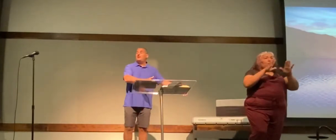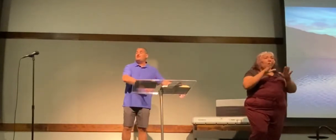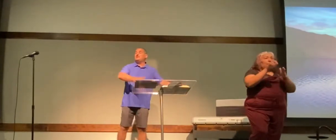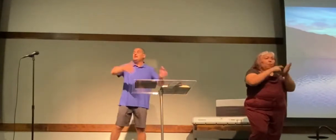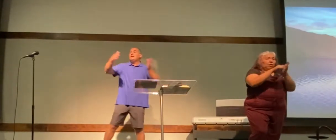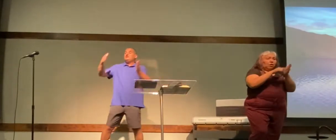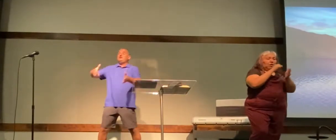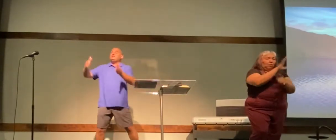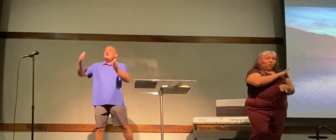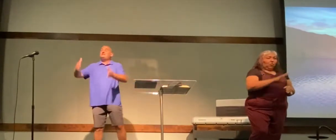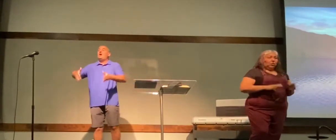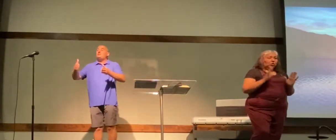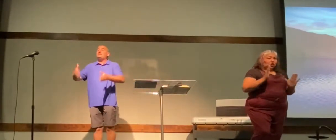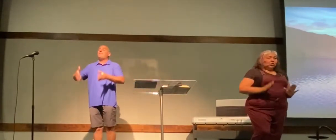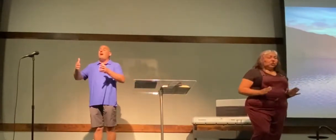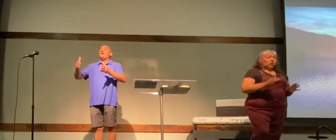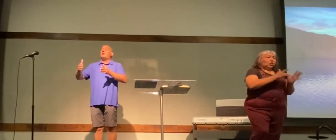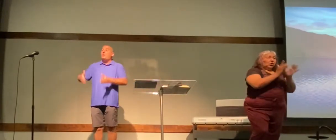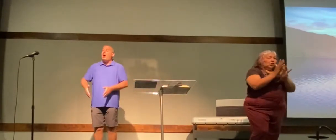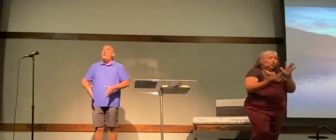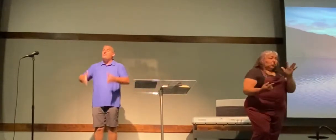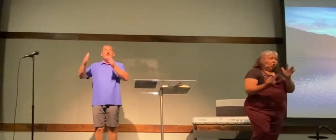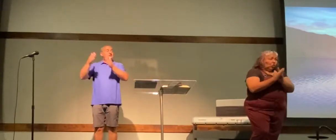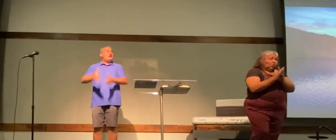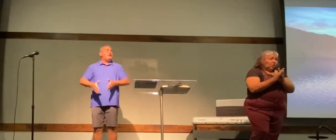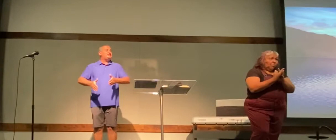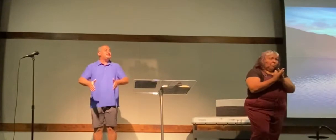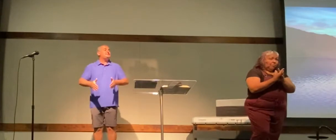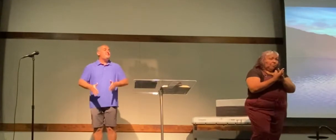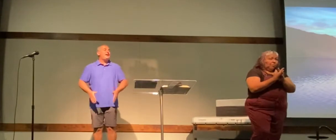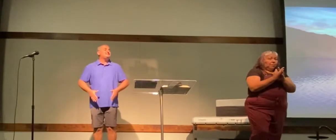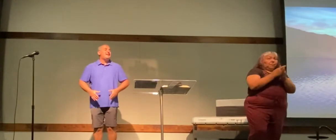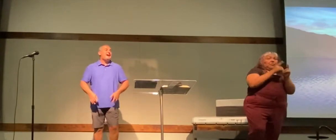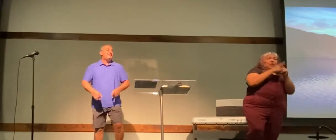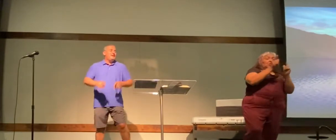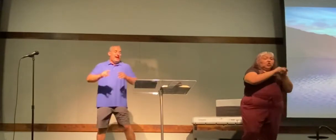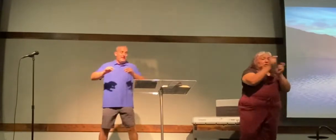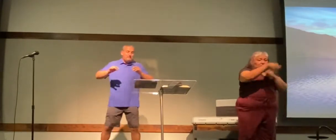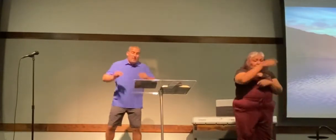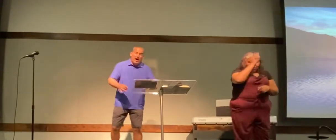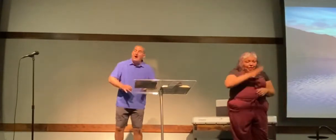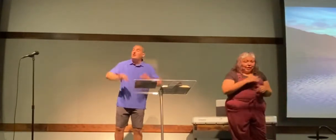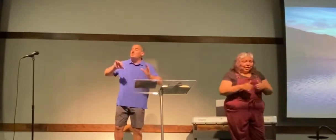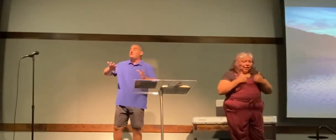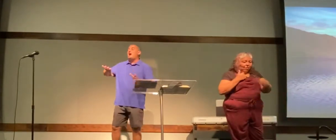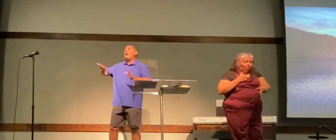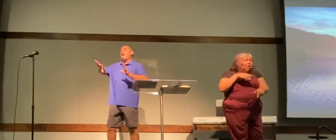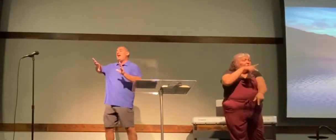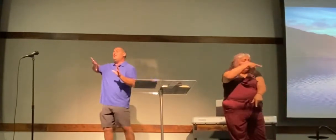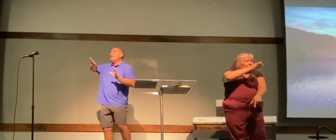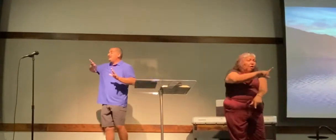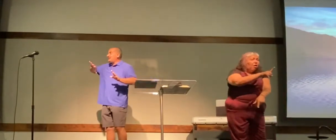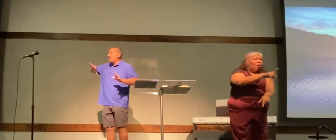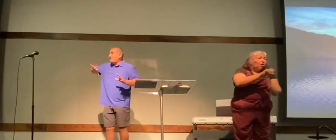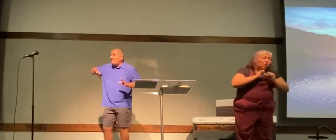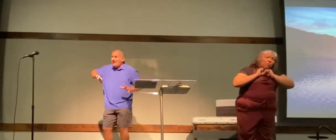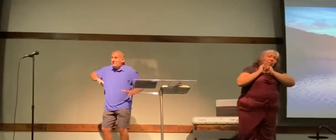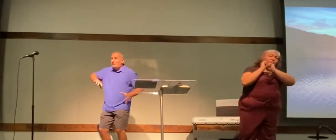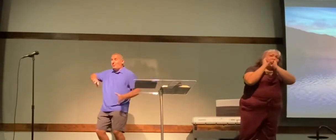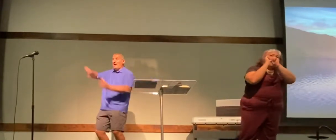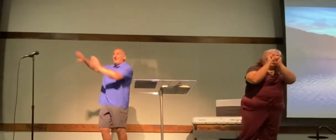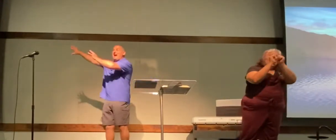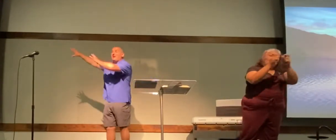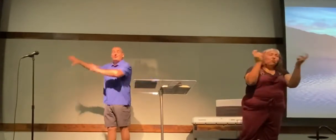of Christians. Jesus shows up on a rope, changes this man's life, and Paul goes on and sees